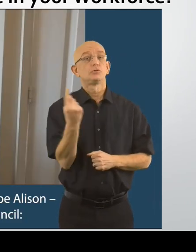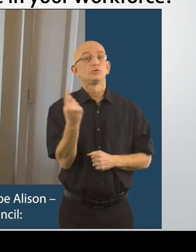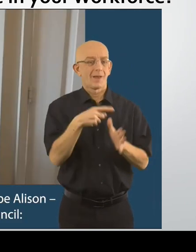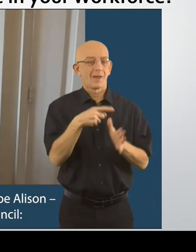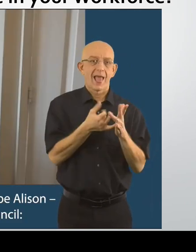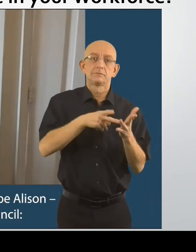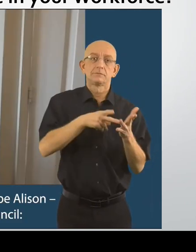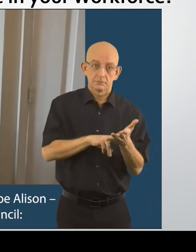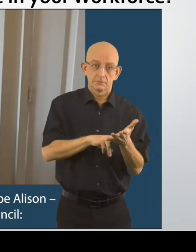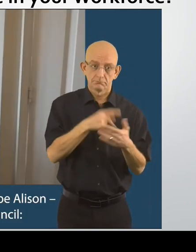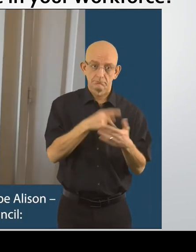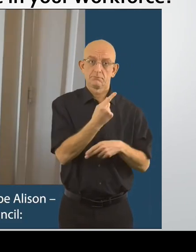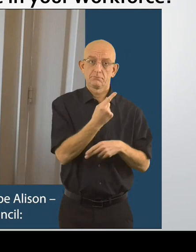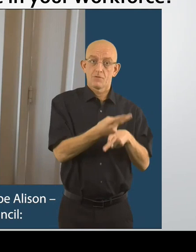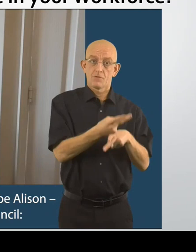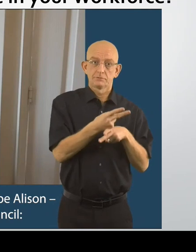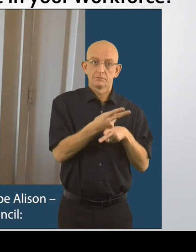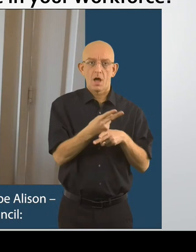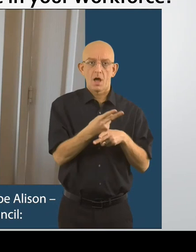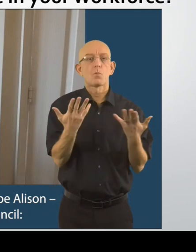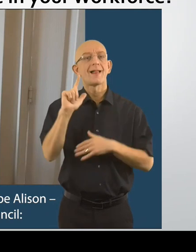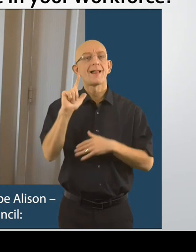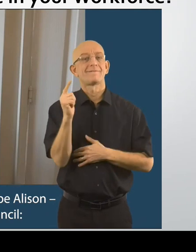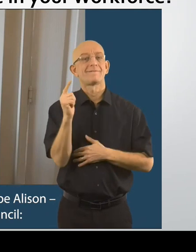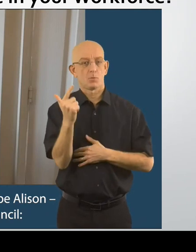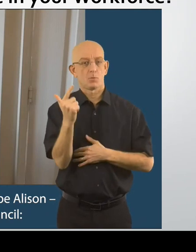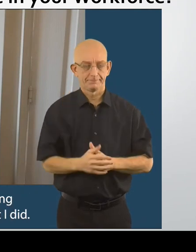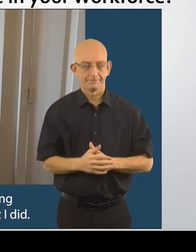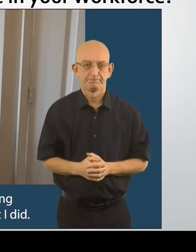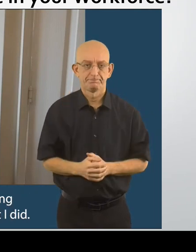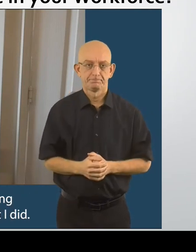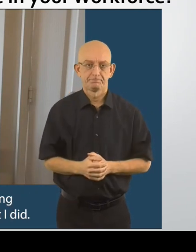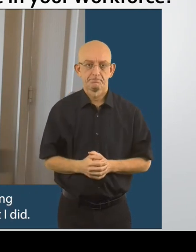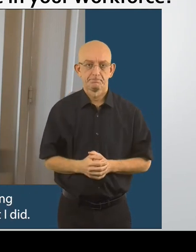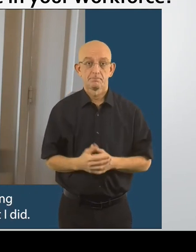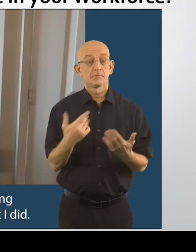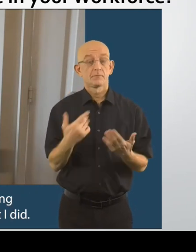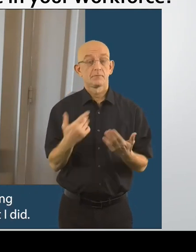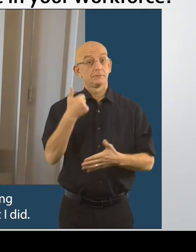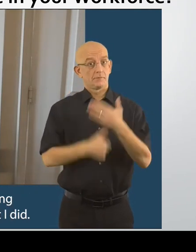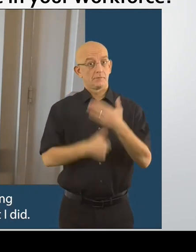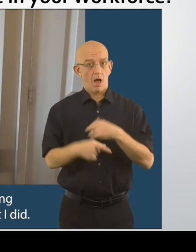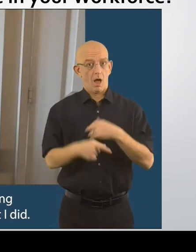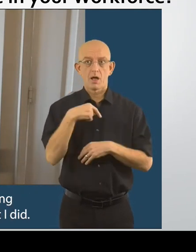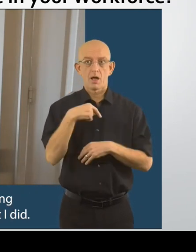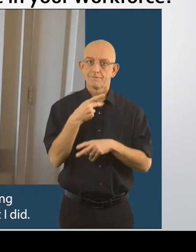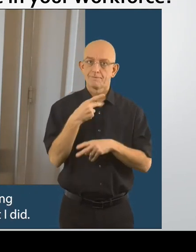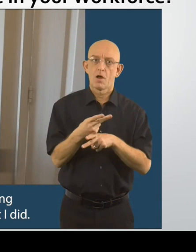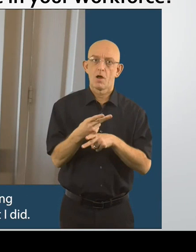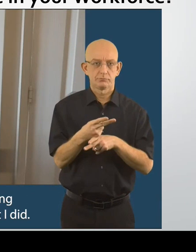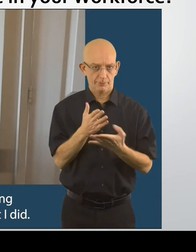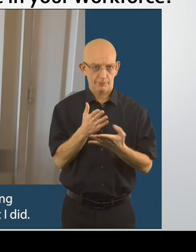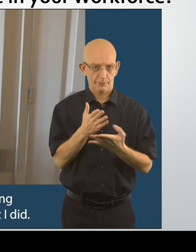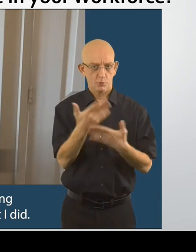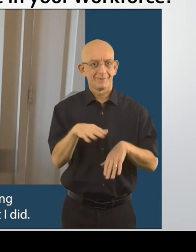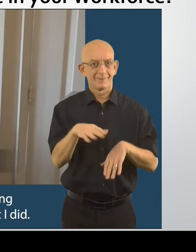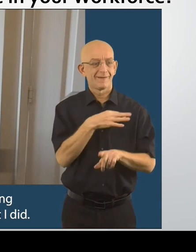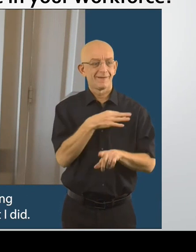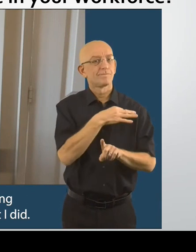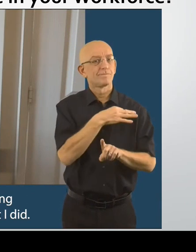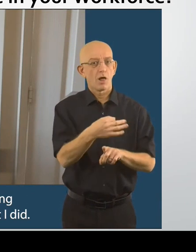hear speak will be Alison, foster carer for Liverpool City Council. So I became interested in